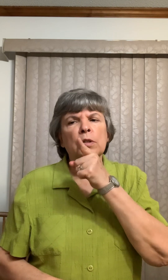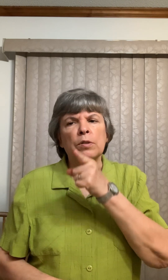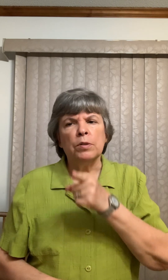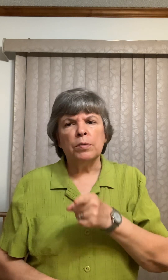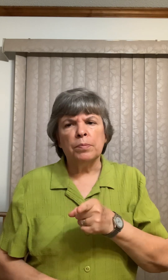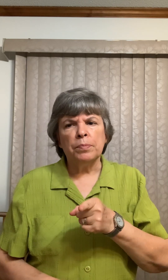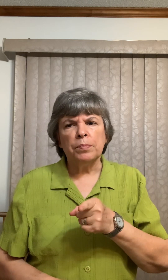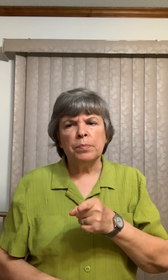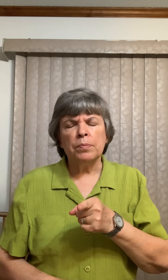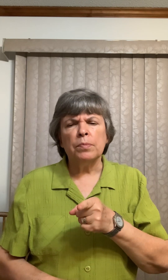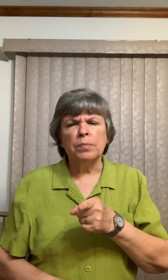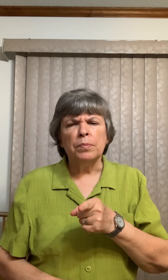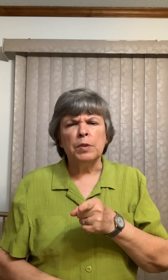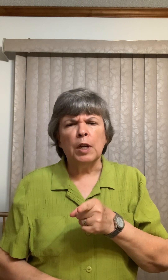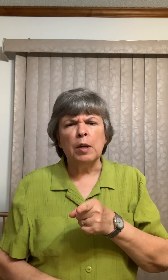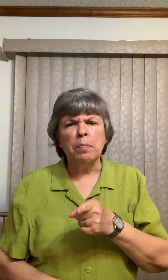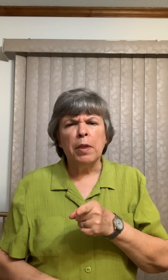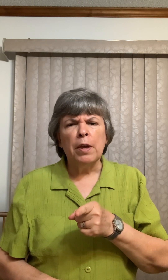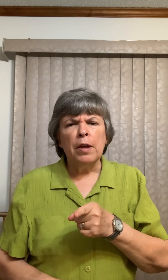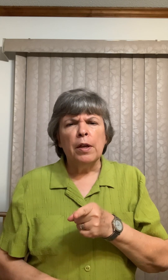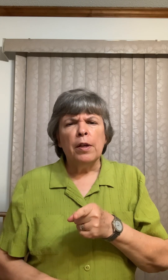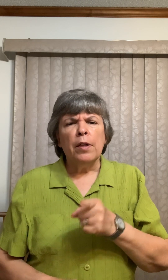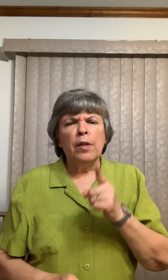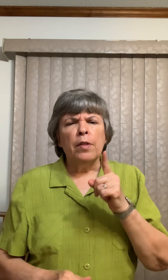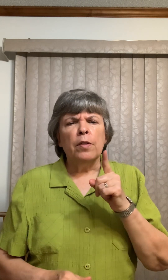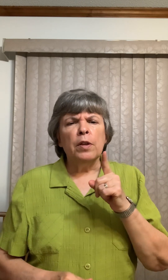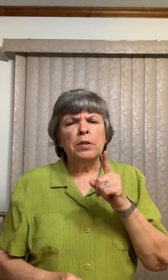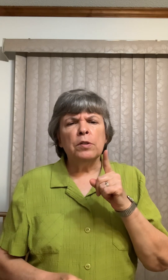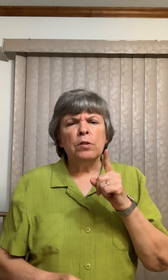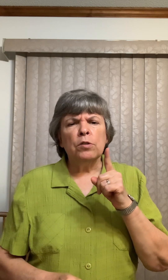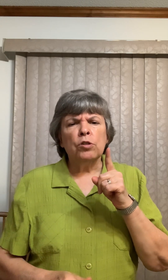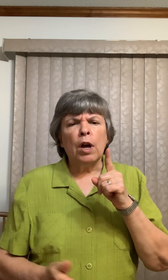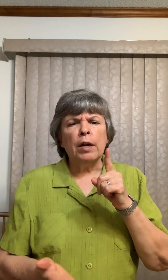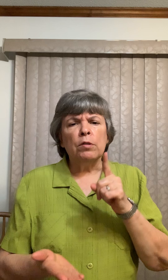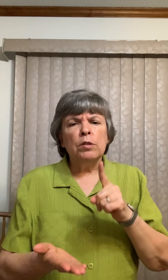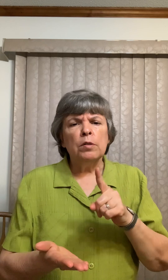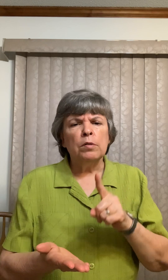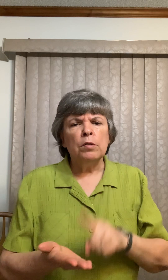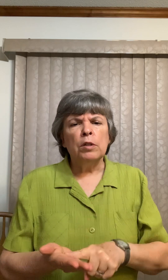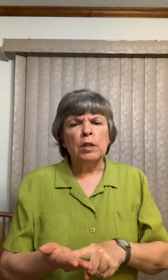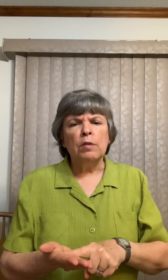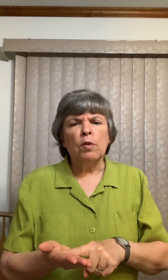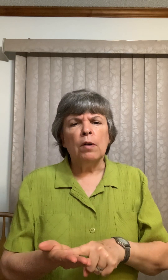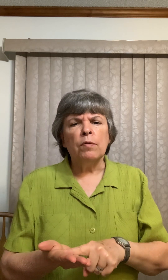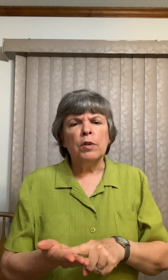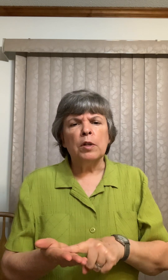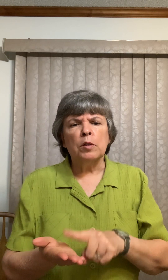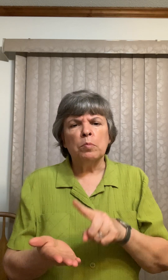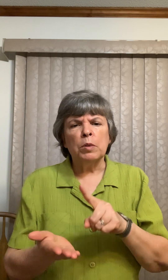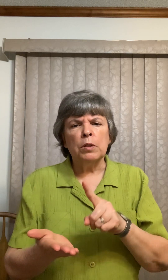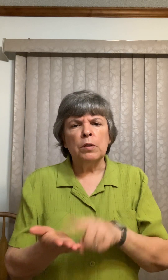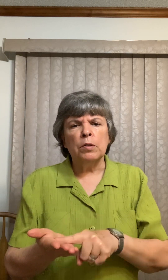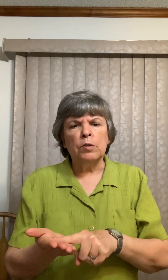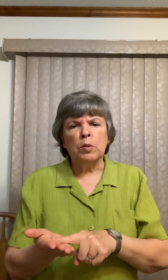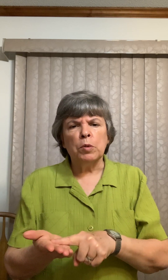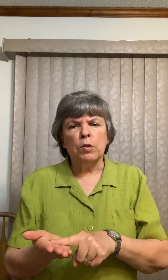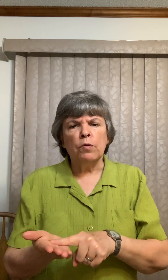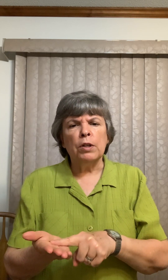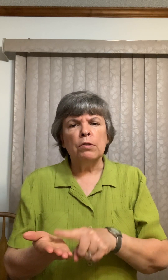assurance. Okay. This child, you can leave off this. Just put your finger in your